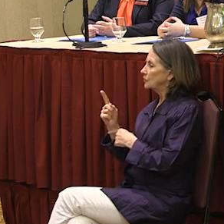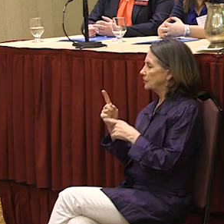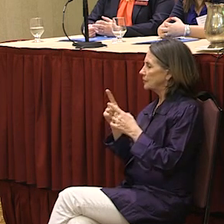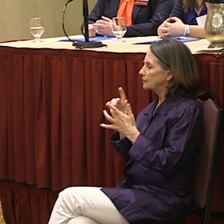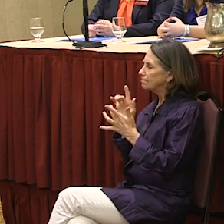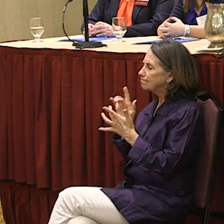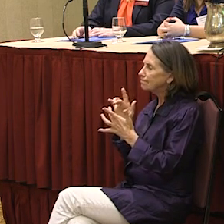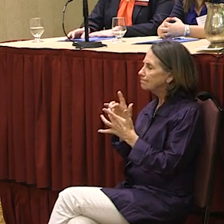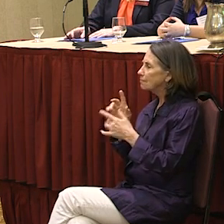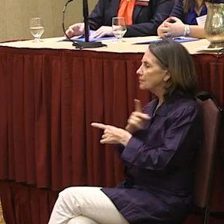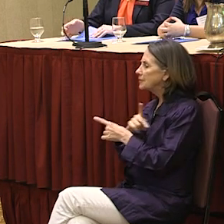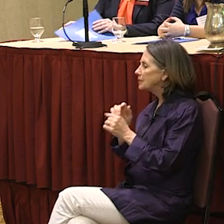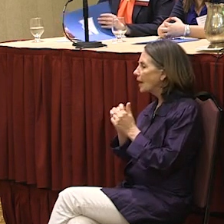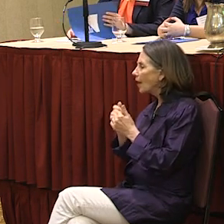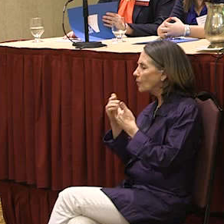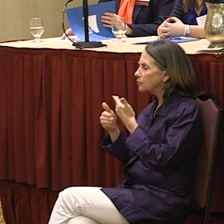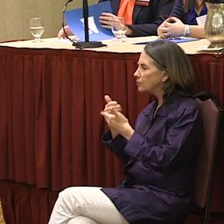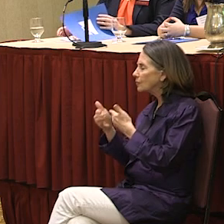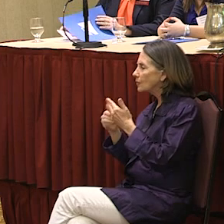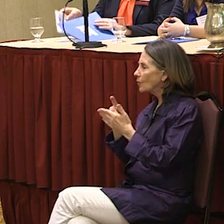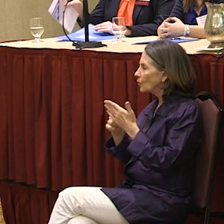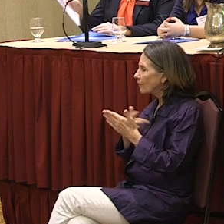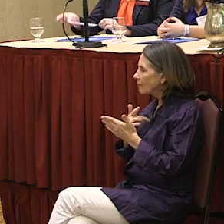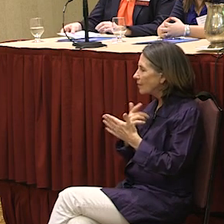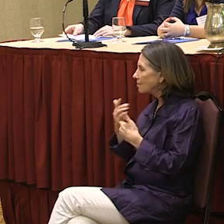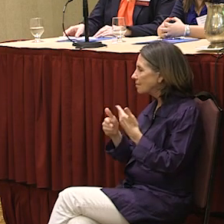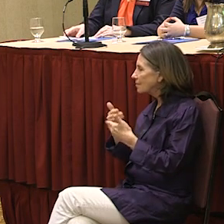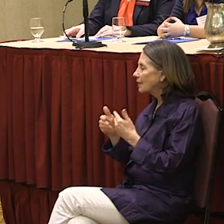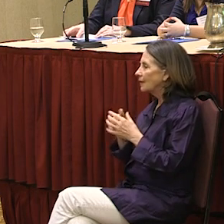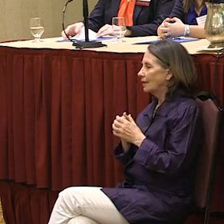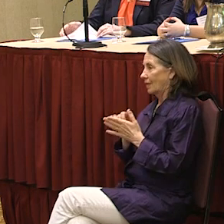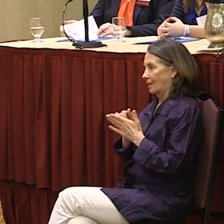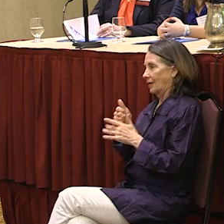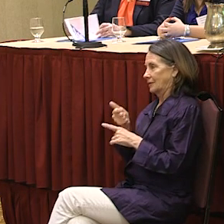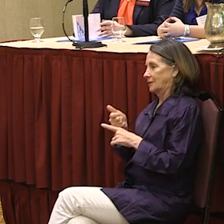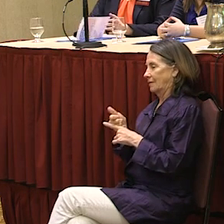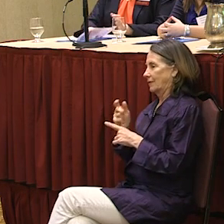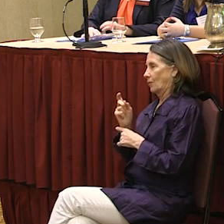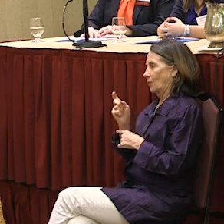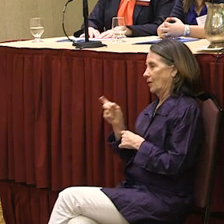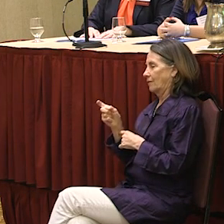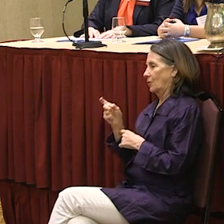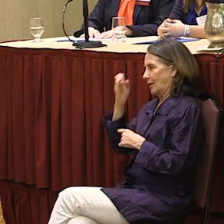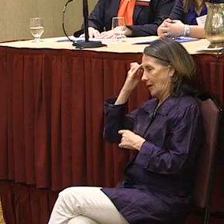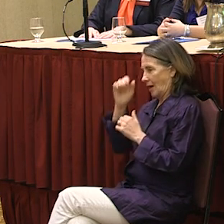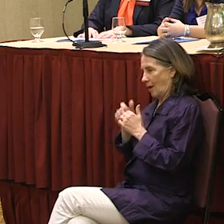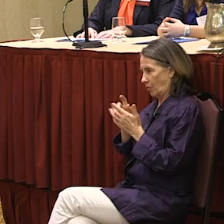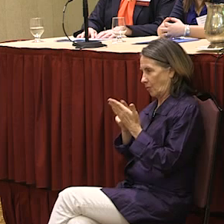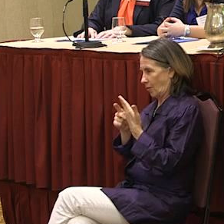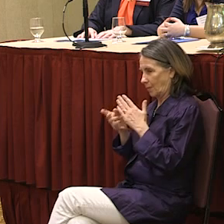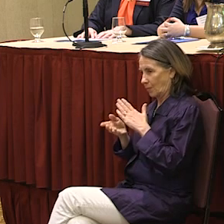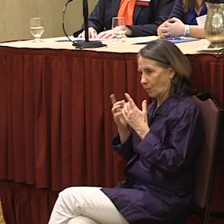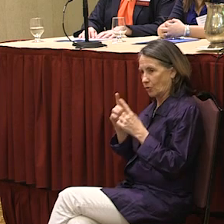with them and ask them how, you know, they did, what they felt about the program. And I mean, that in itself can give you an idea of how the